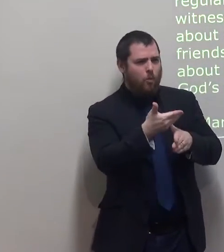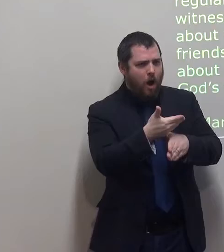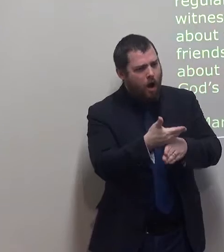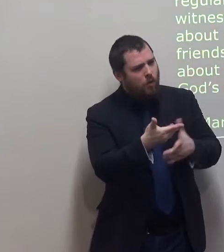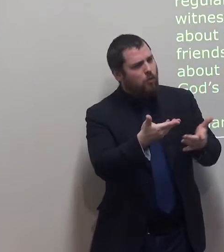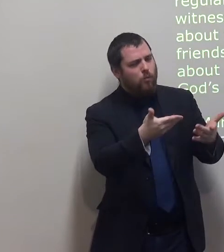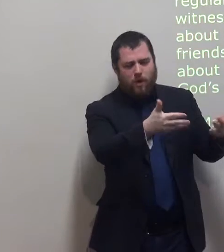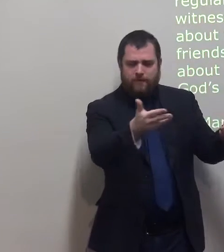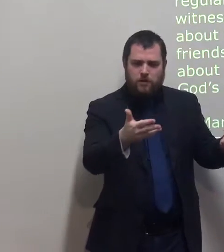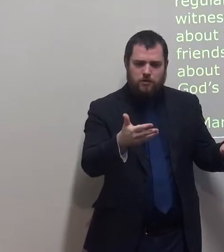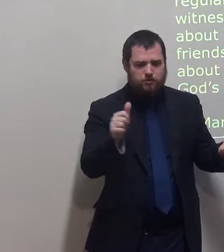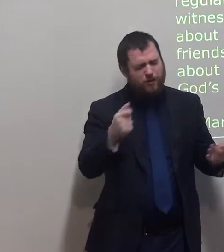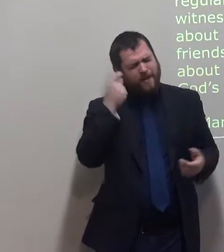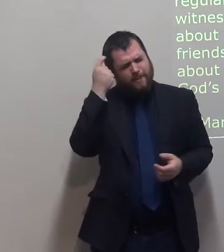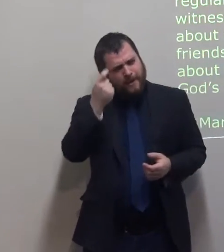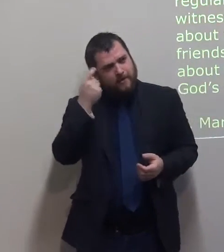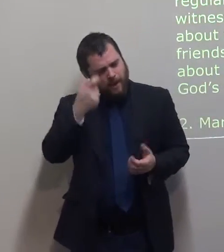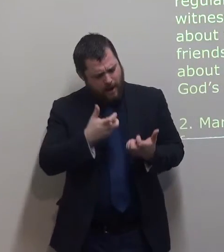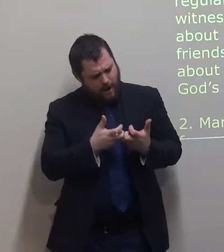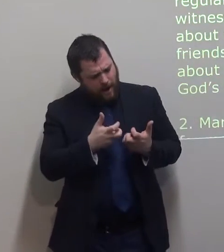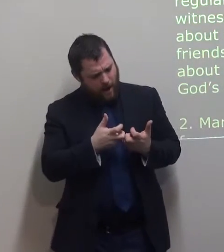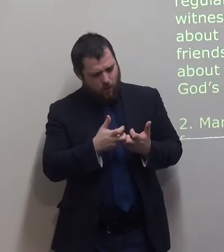I should think about how I can be involved in God's work more.